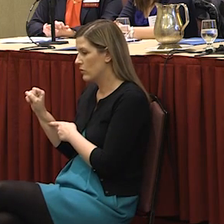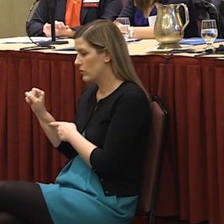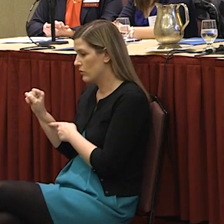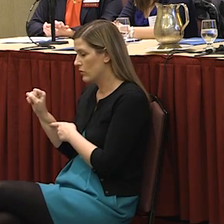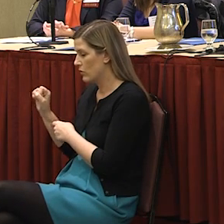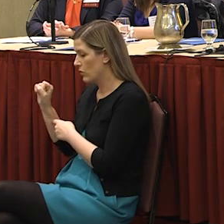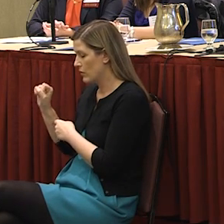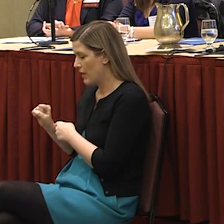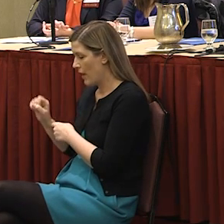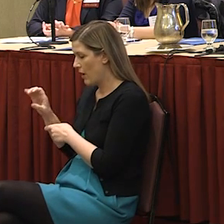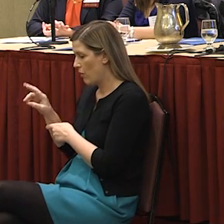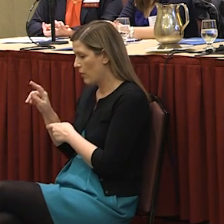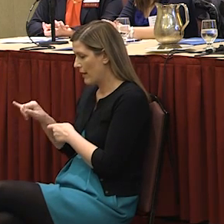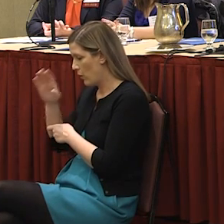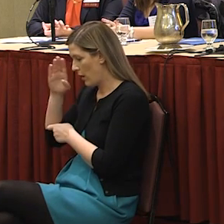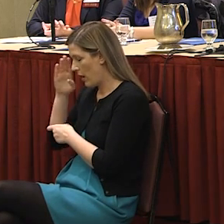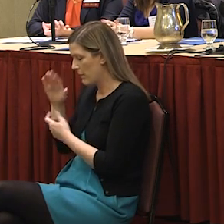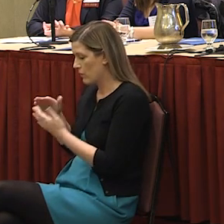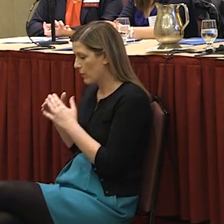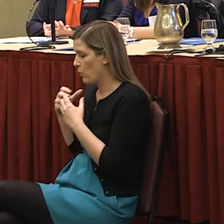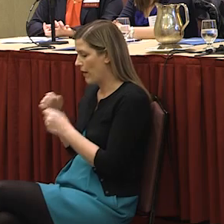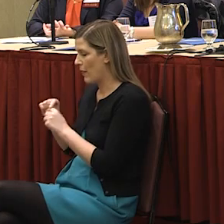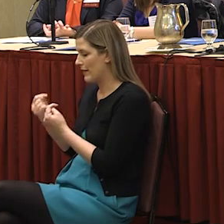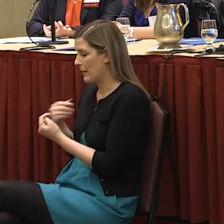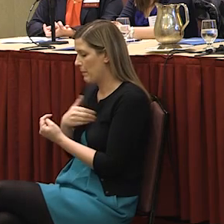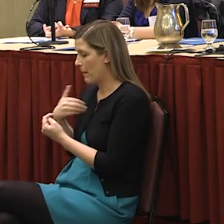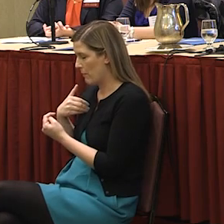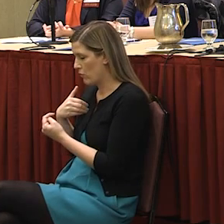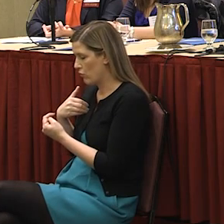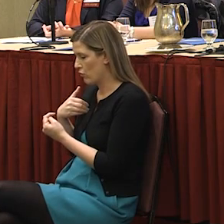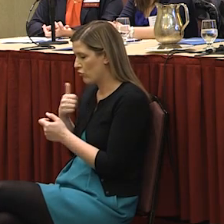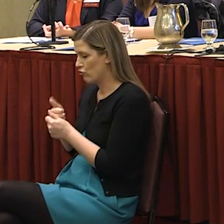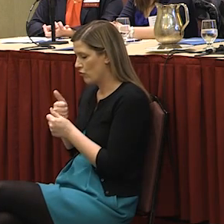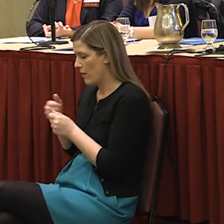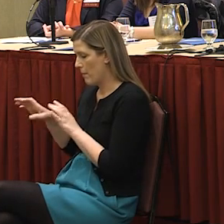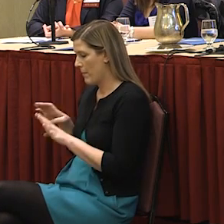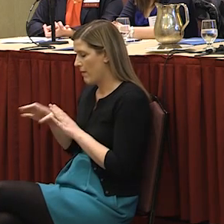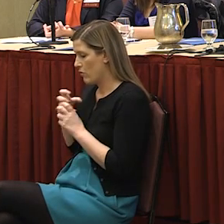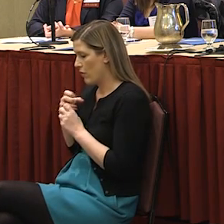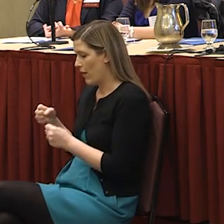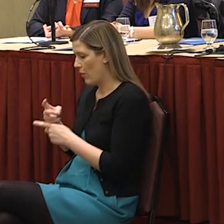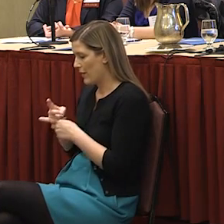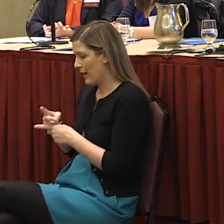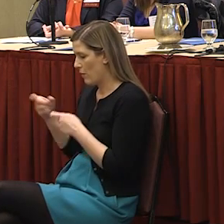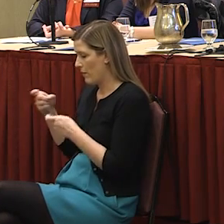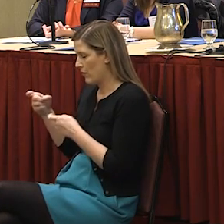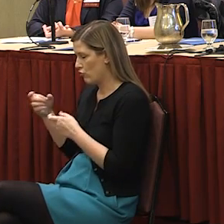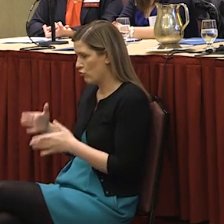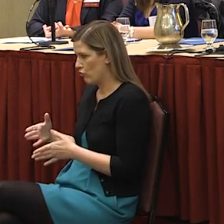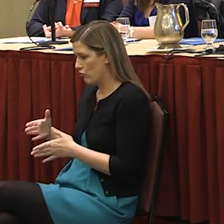the South County Hospital Community Health Team member, and she's a behavioral health care